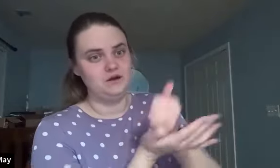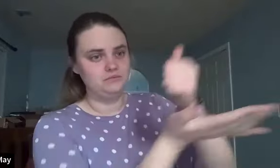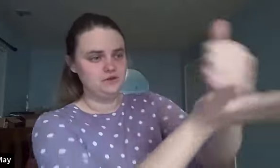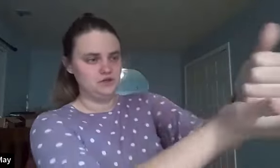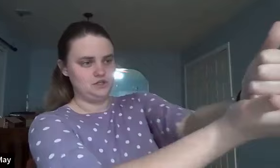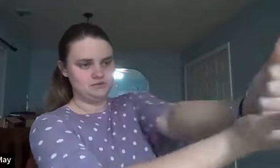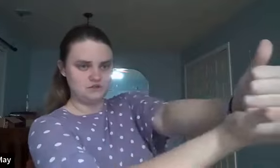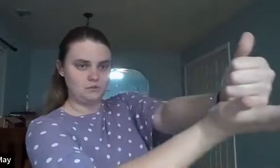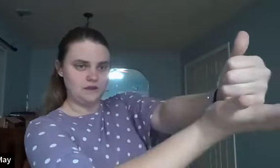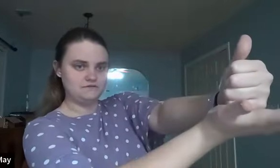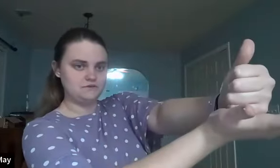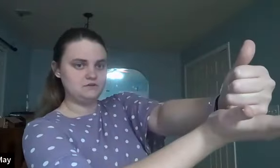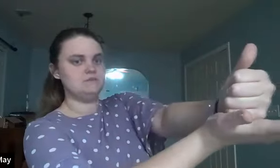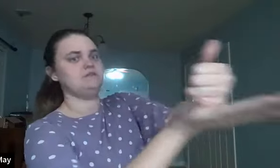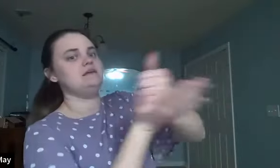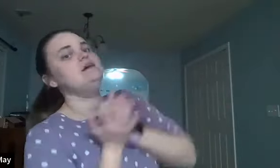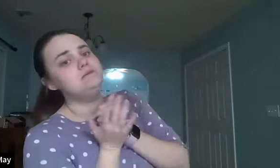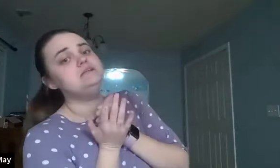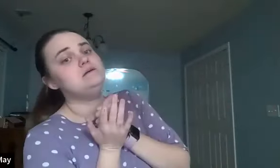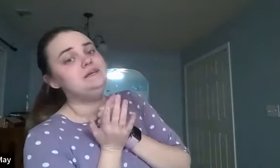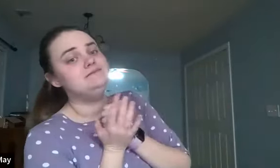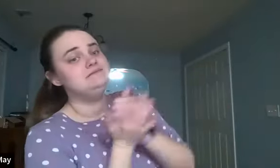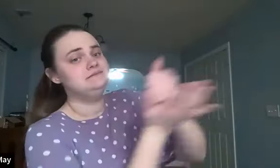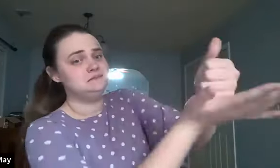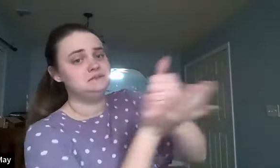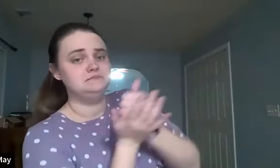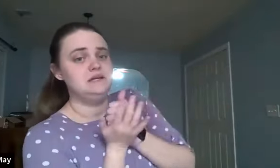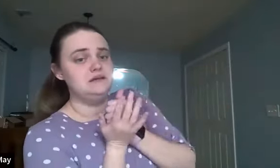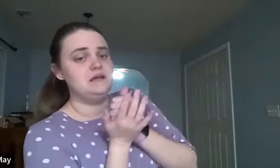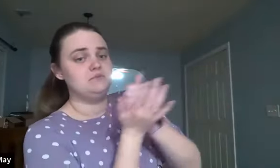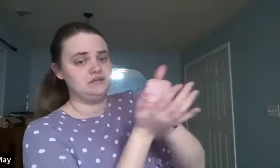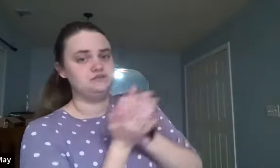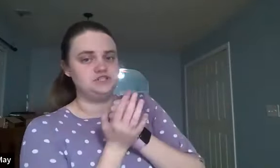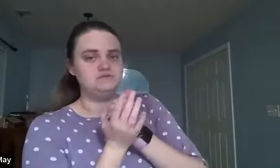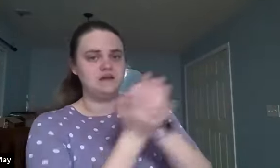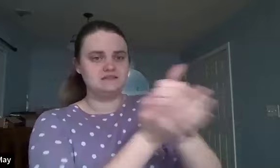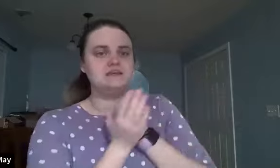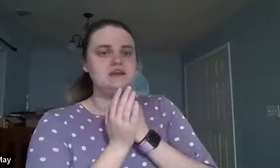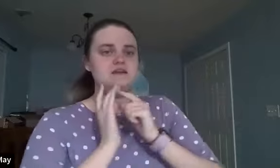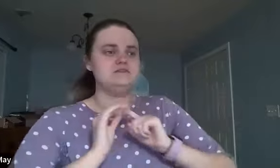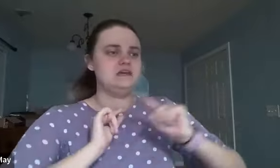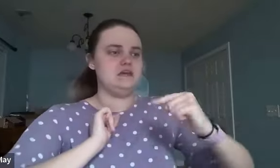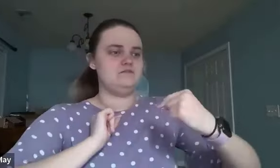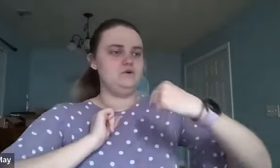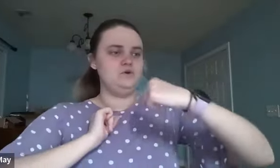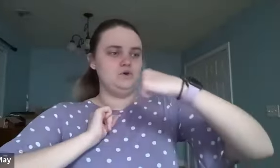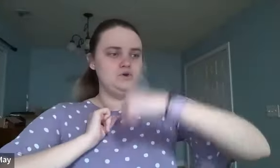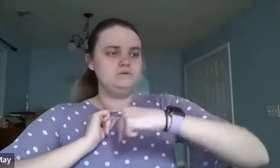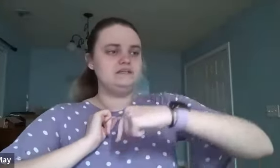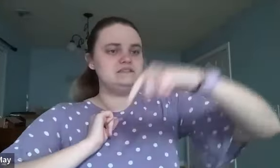help, you would start away from you and be like, please help me. And bringing it towards you. That's like kind of the saying of who needs it